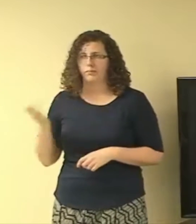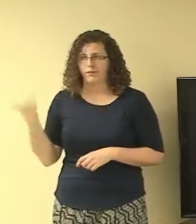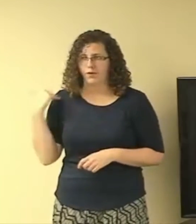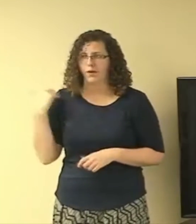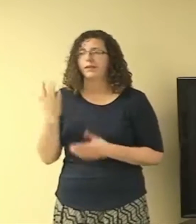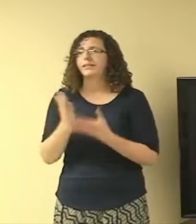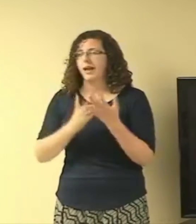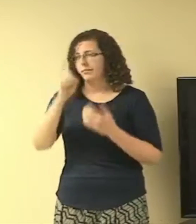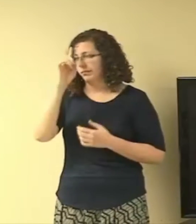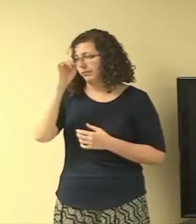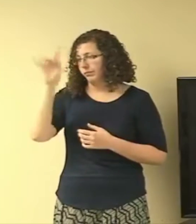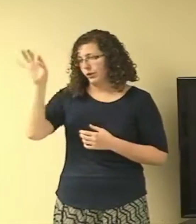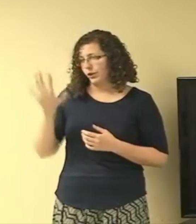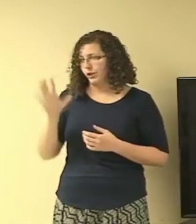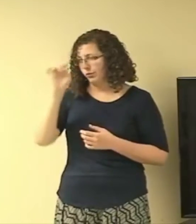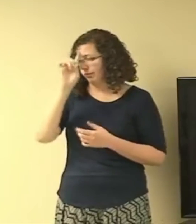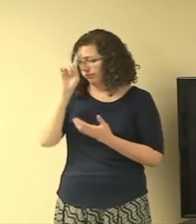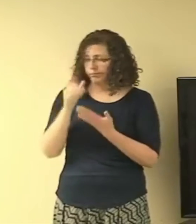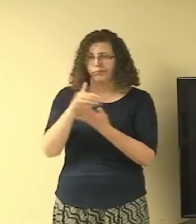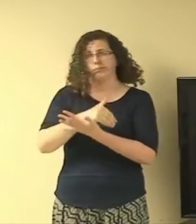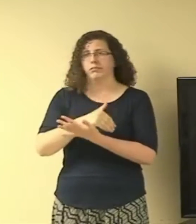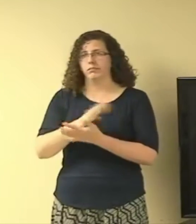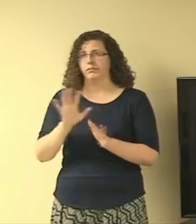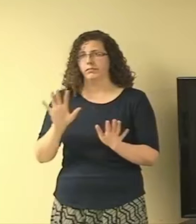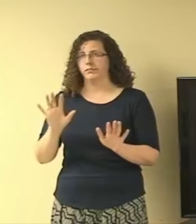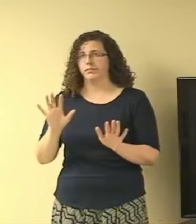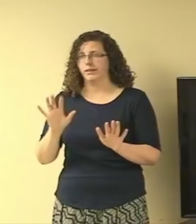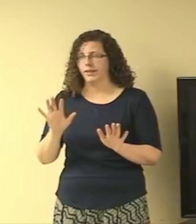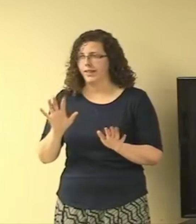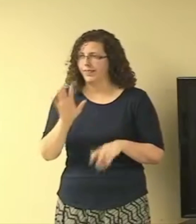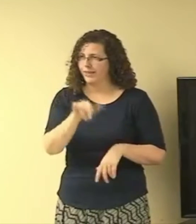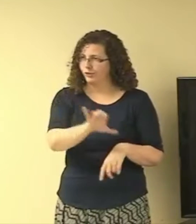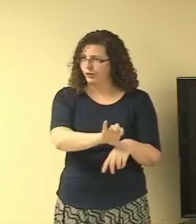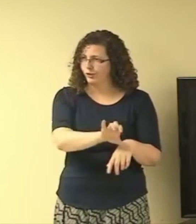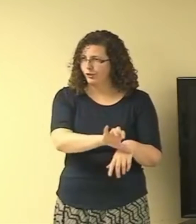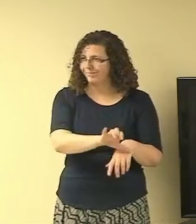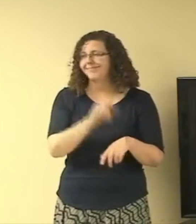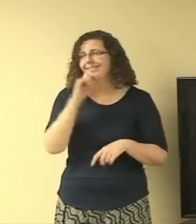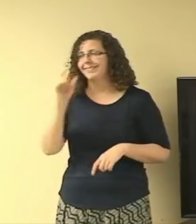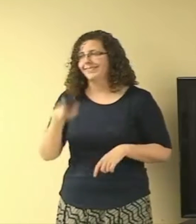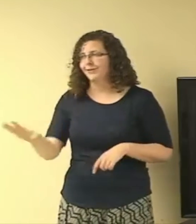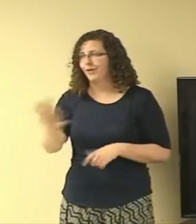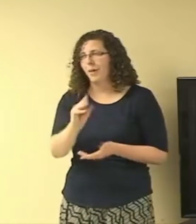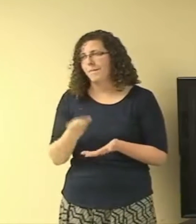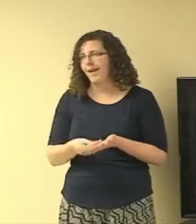preachers are just going, they're going to fall over right here. That church does not need your money.